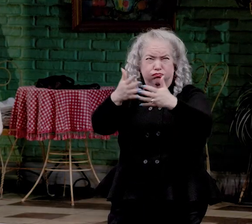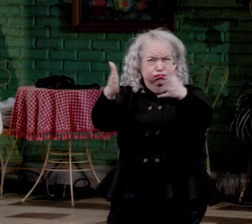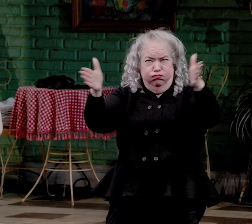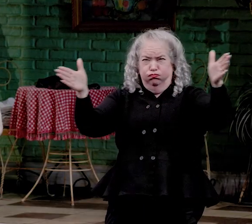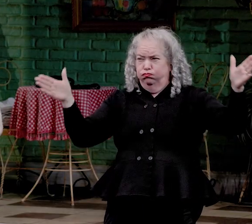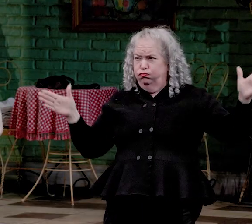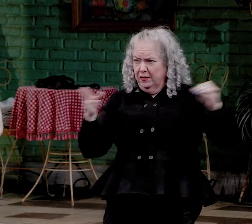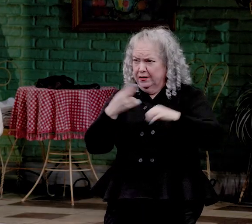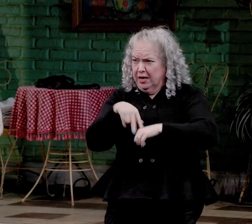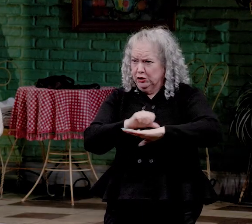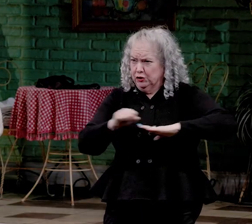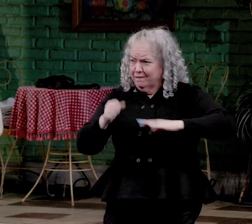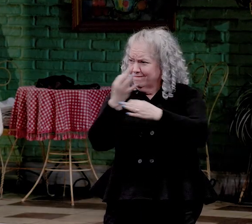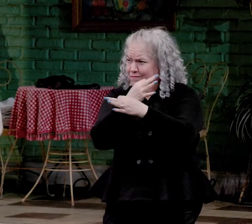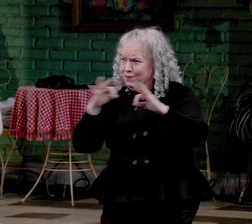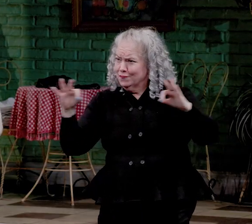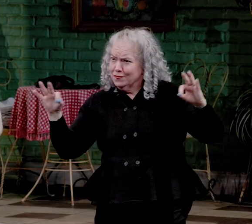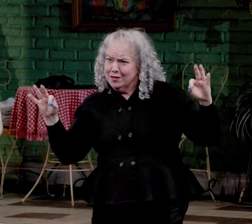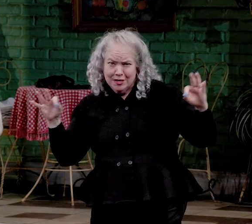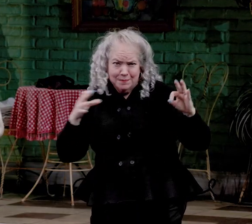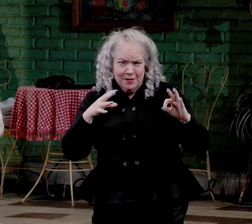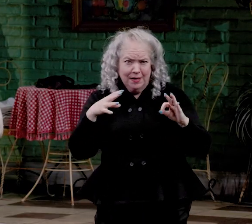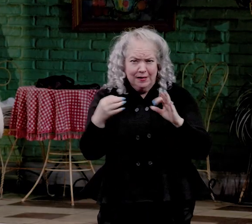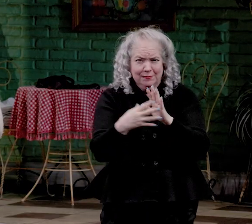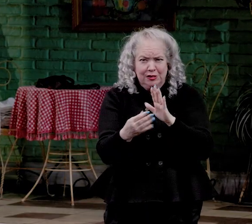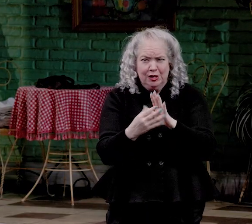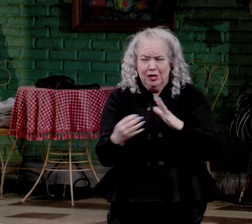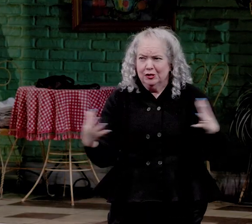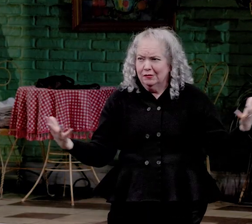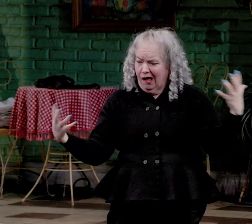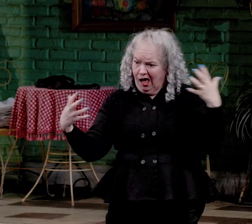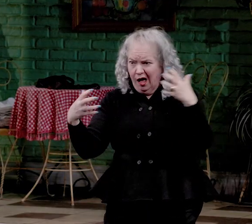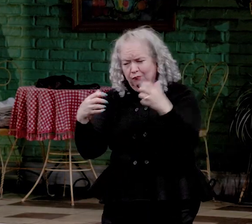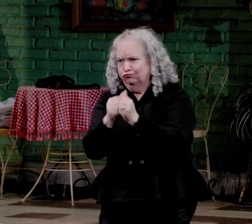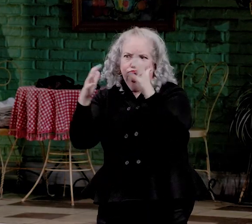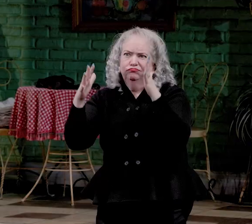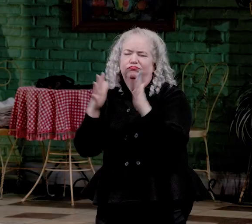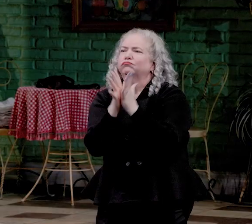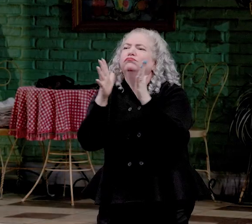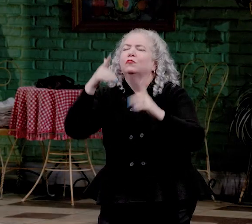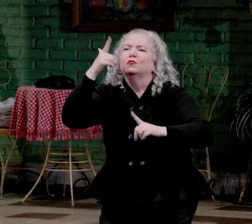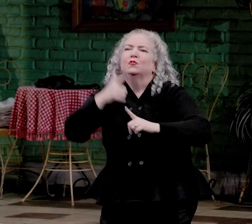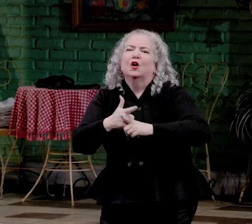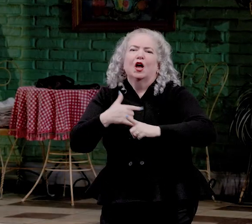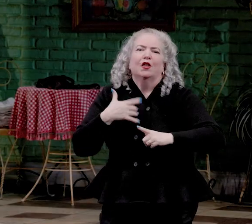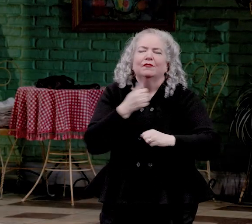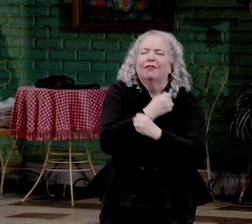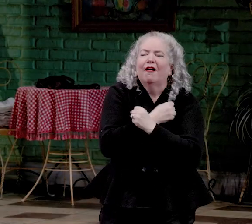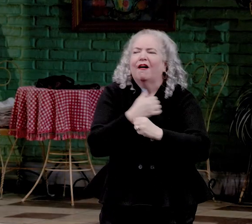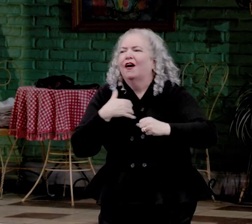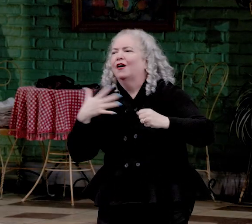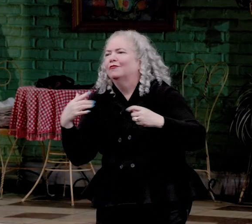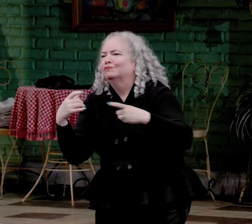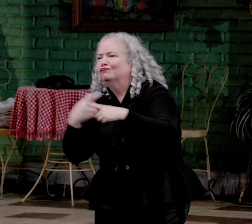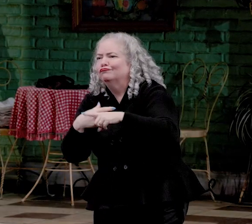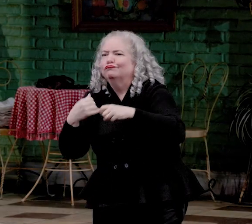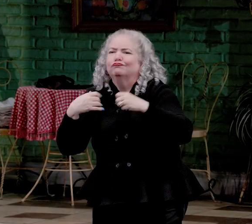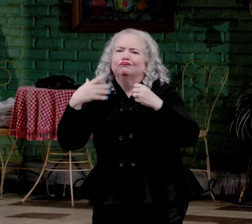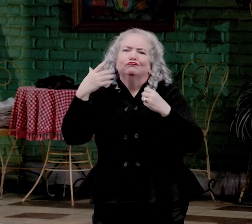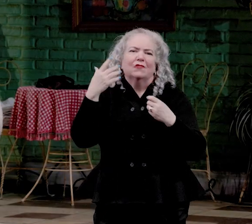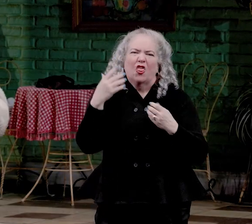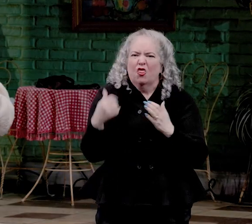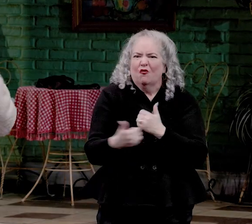stage where freedom and limitation collide. Here, brotherhood is both refuge and rivalry, love and threat, and